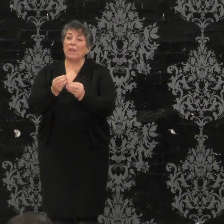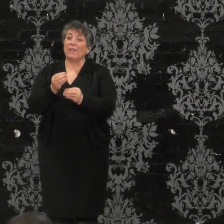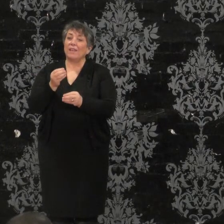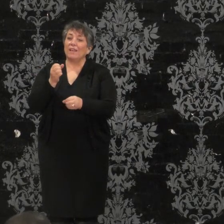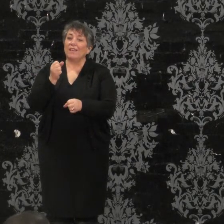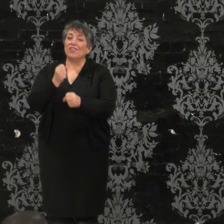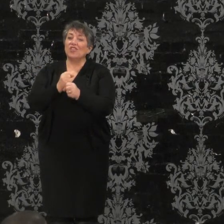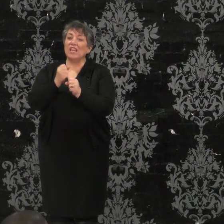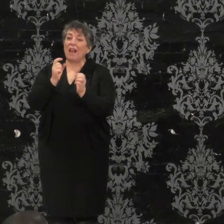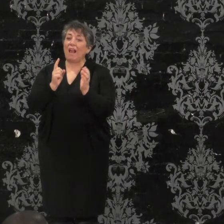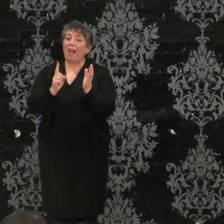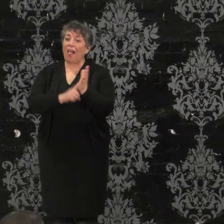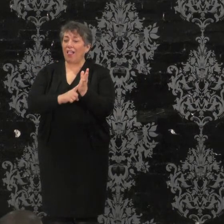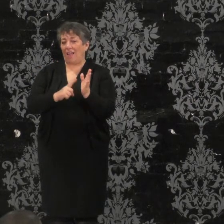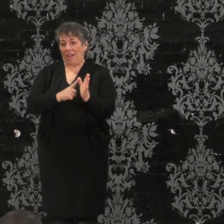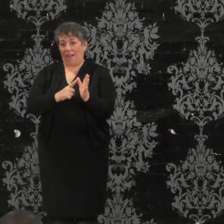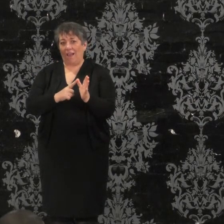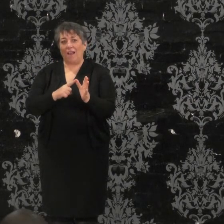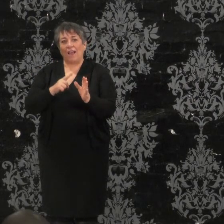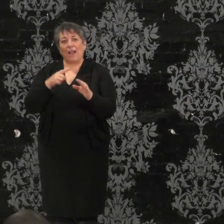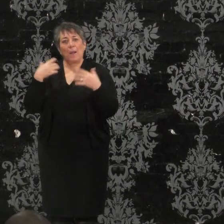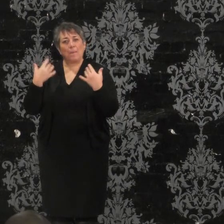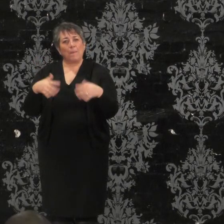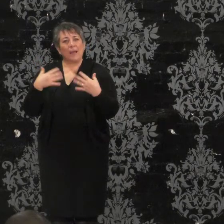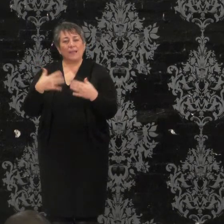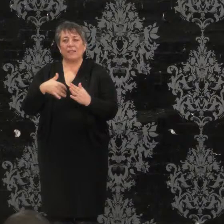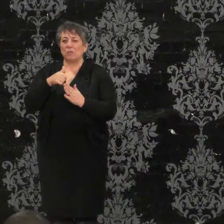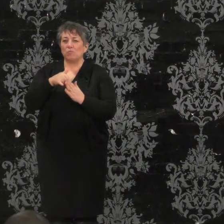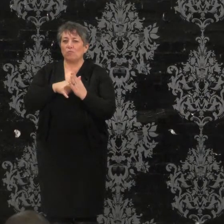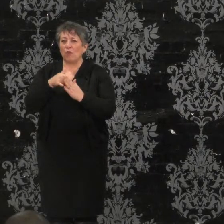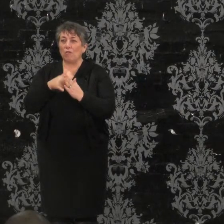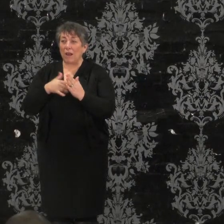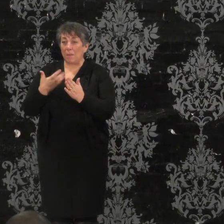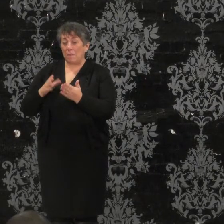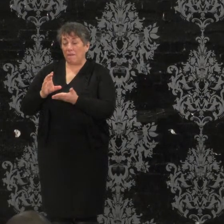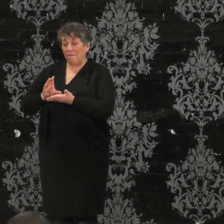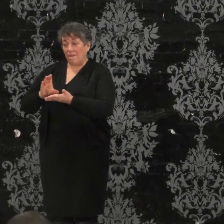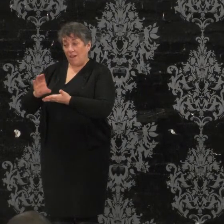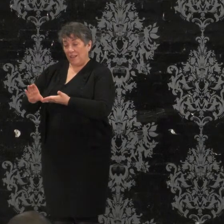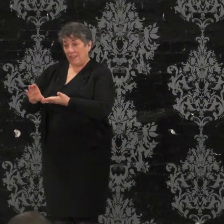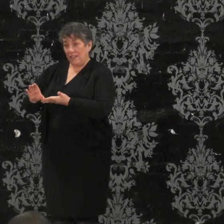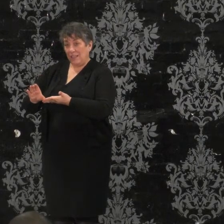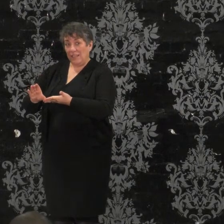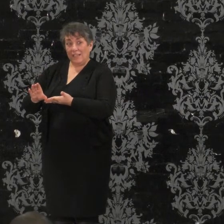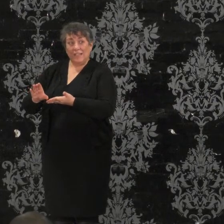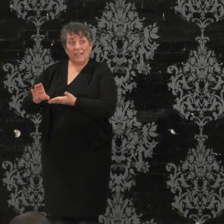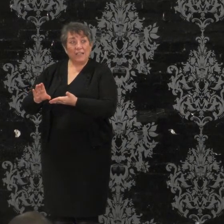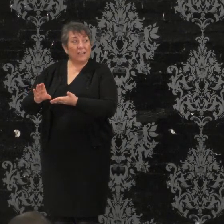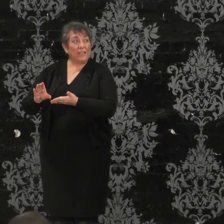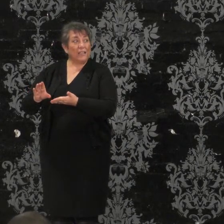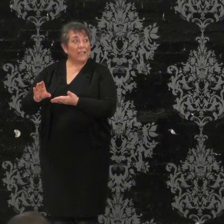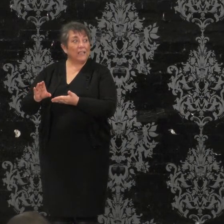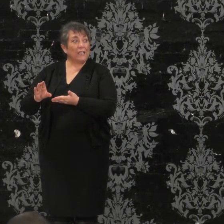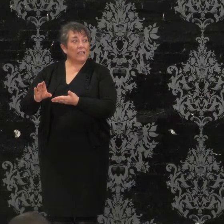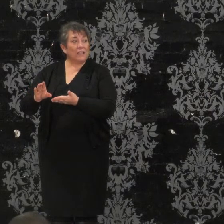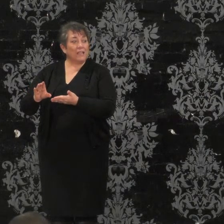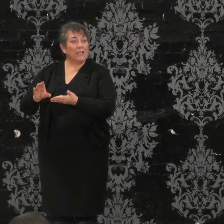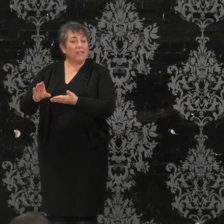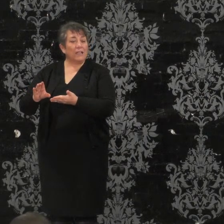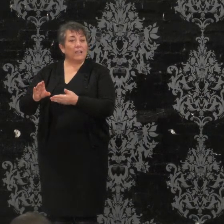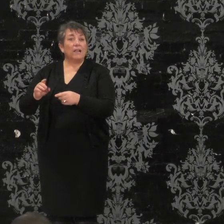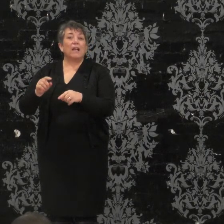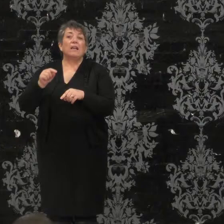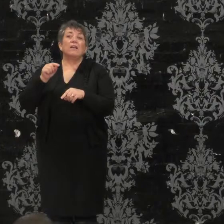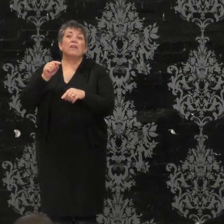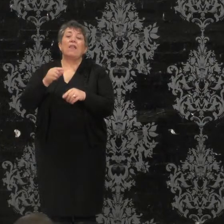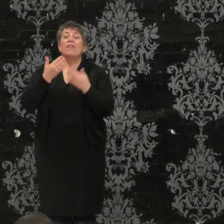amazing programme called Changing Gears, which is coming to an end, and it's a real struggle through COVID, but that was the GLA sports unit, and Hilary and the